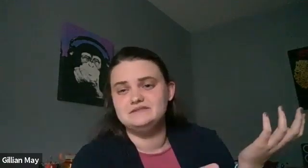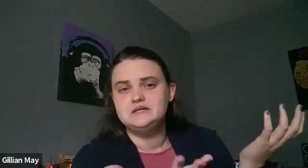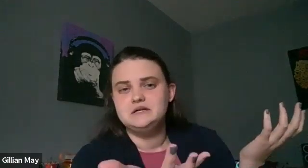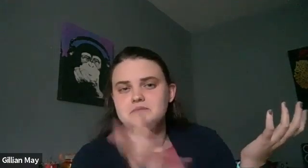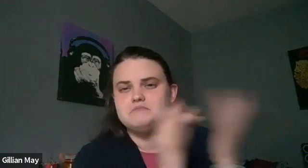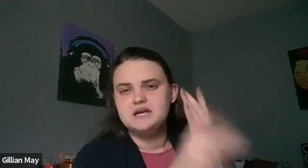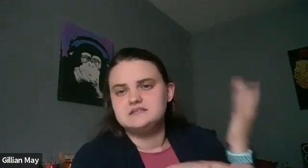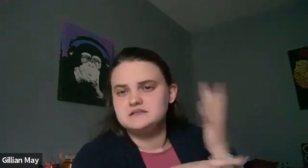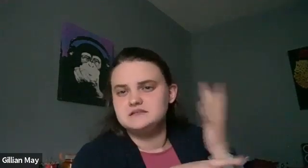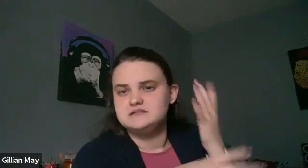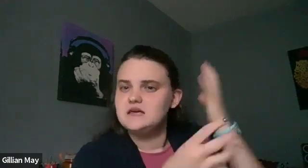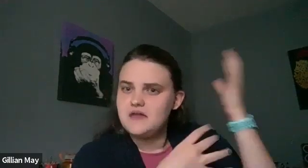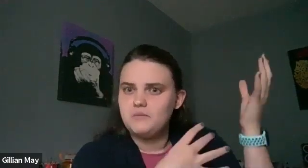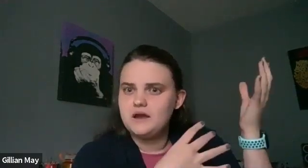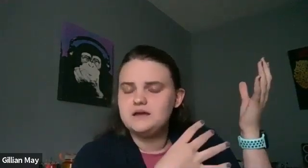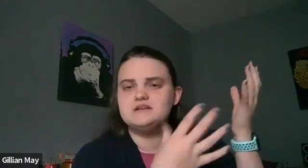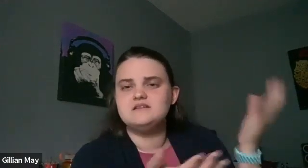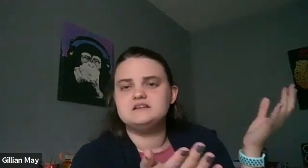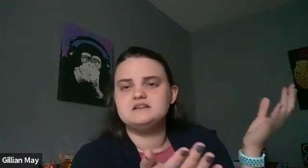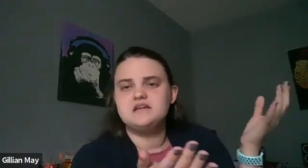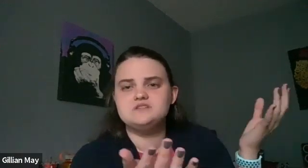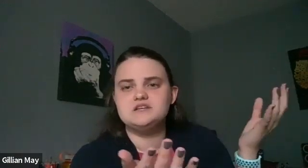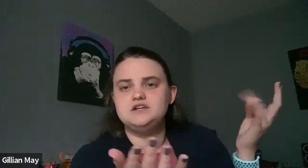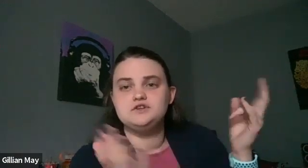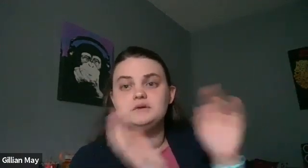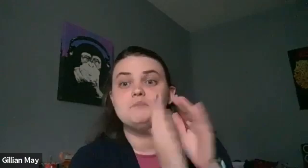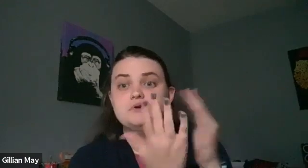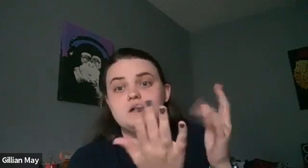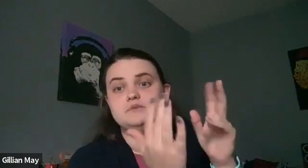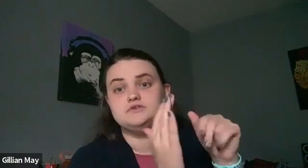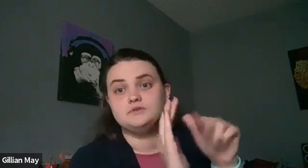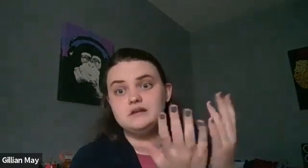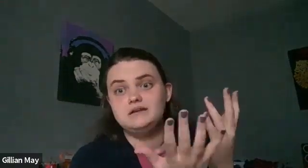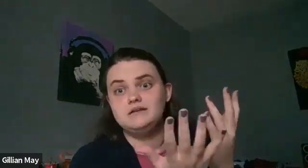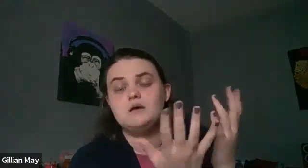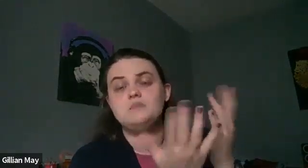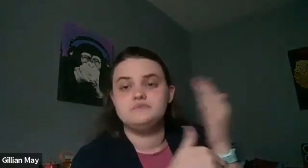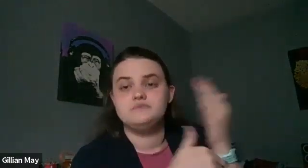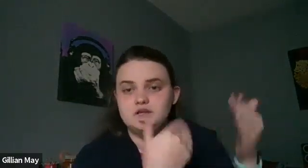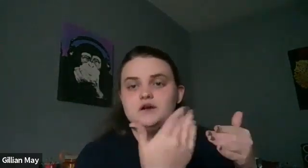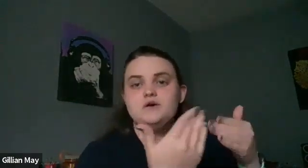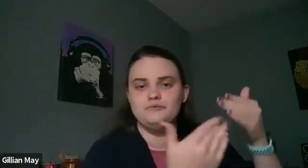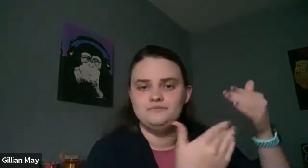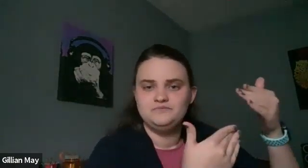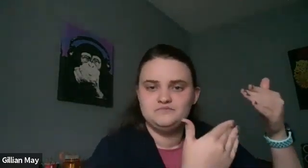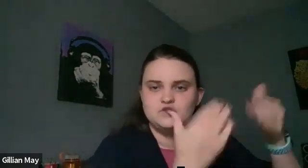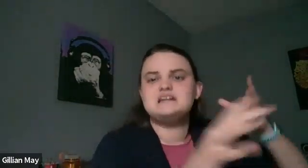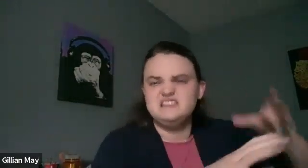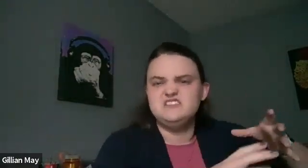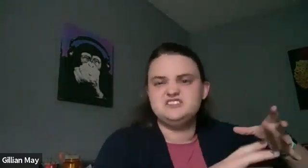kind of make sense in that way, because a lot of times, like, if you're doing a book club, you're doing a reading club, those activities